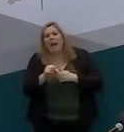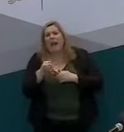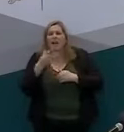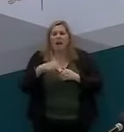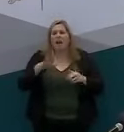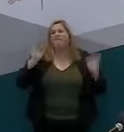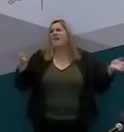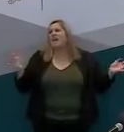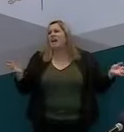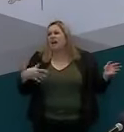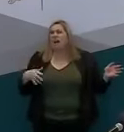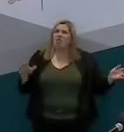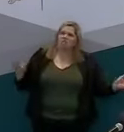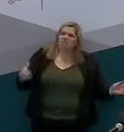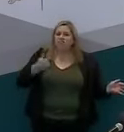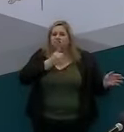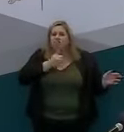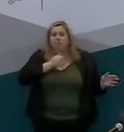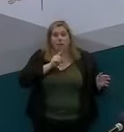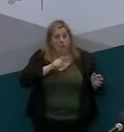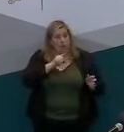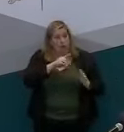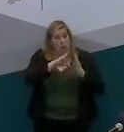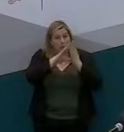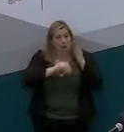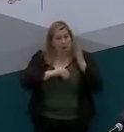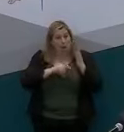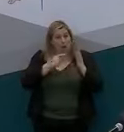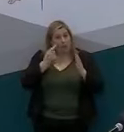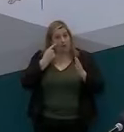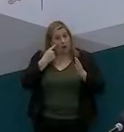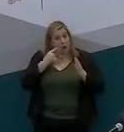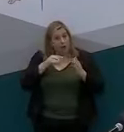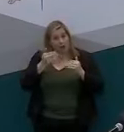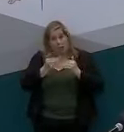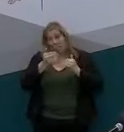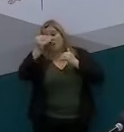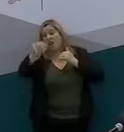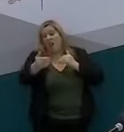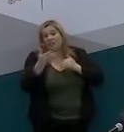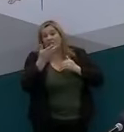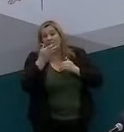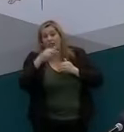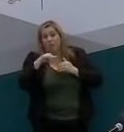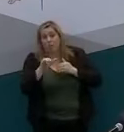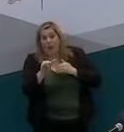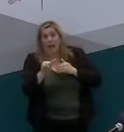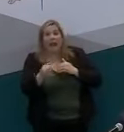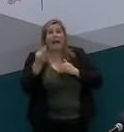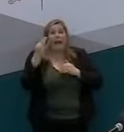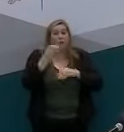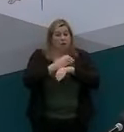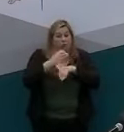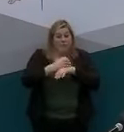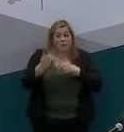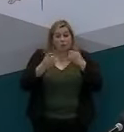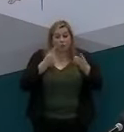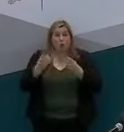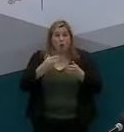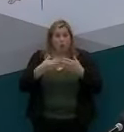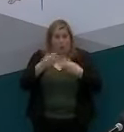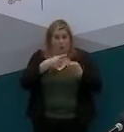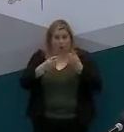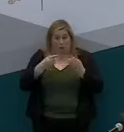just keep going with this past the 5th of May and see where we are then? What do you say to that? Where would we be if we kept doing what we're doing right now all the